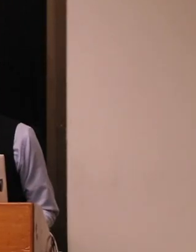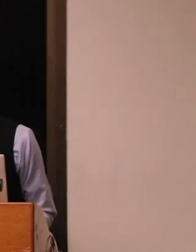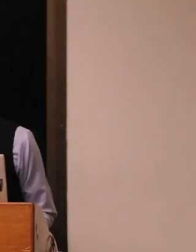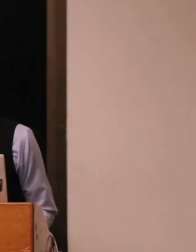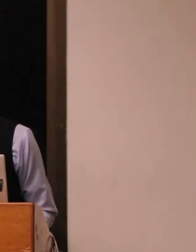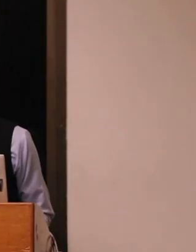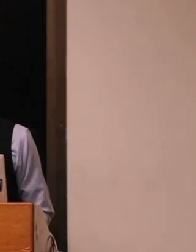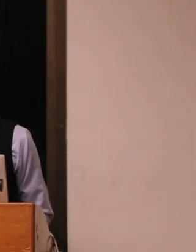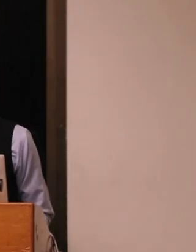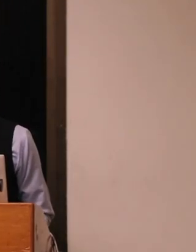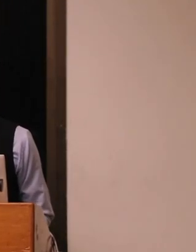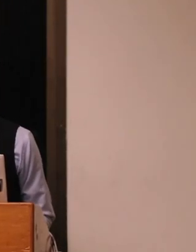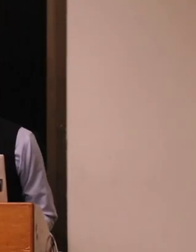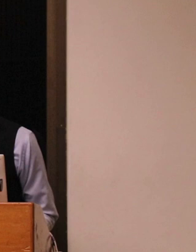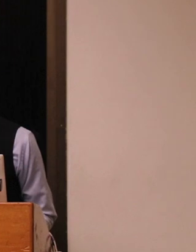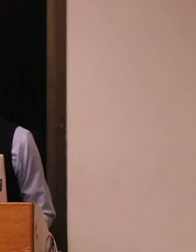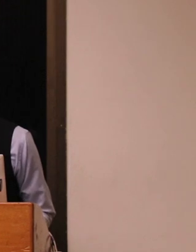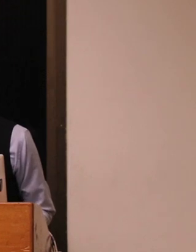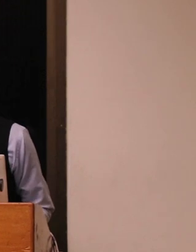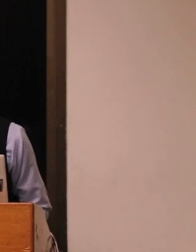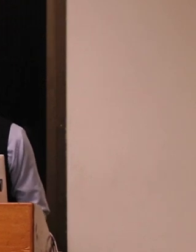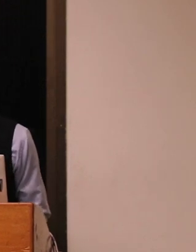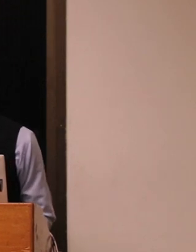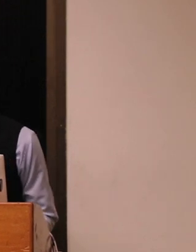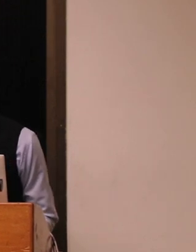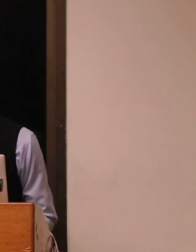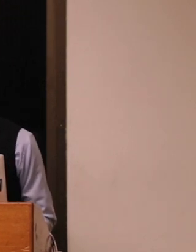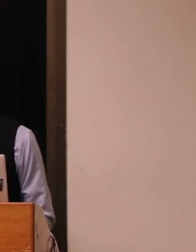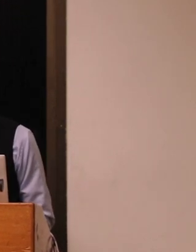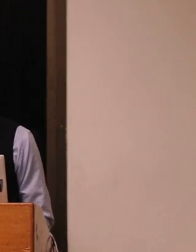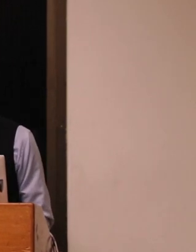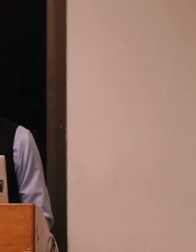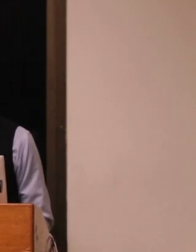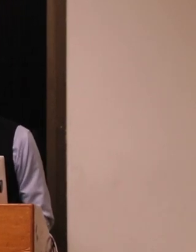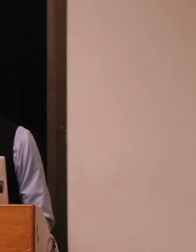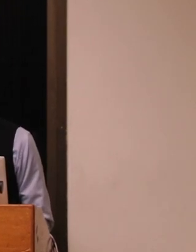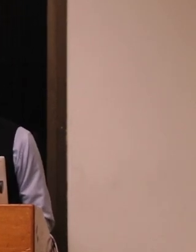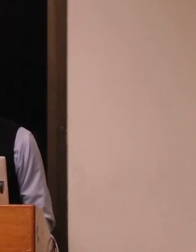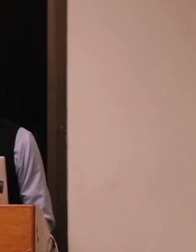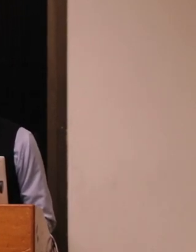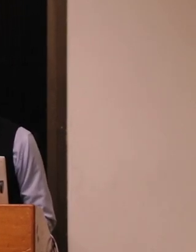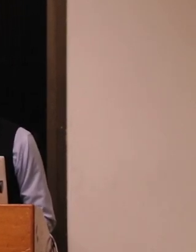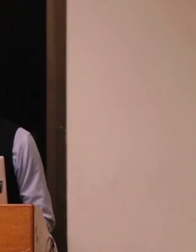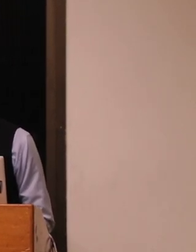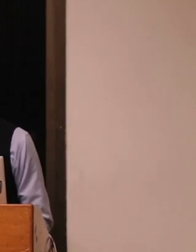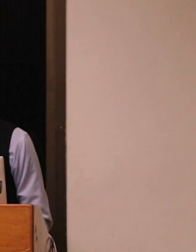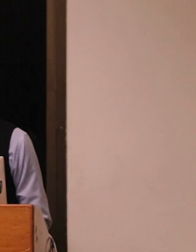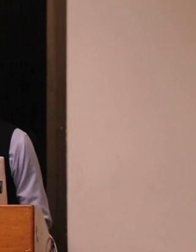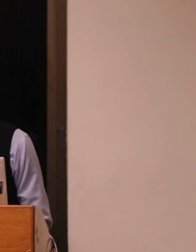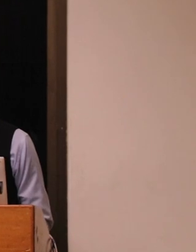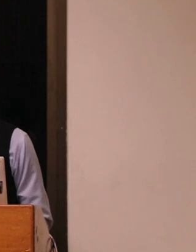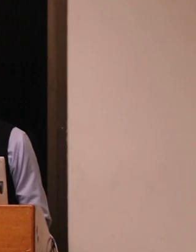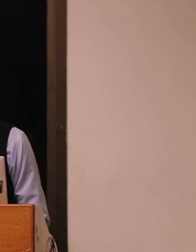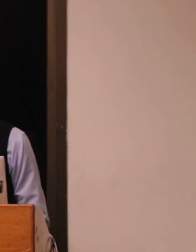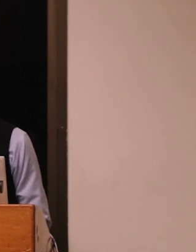In this session, this is the first episode of the season 2 of the Green Mandate session. Vidhi Center for Legal Policy is a research